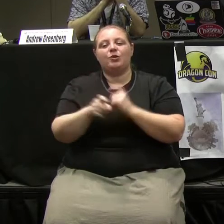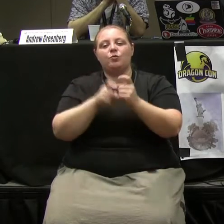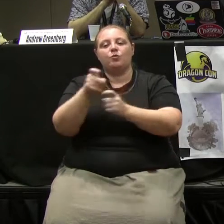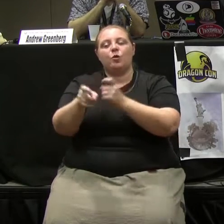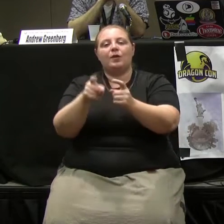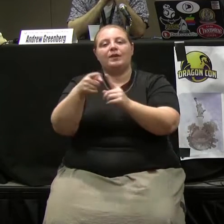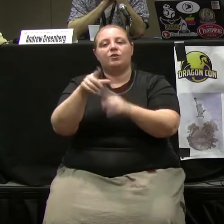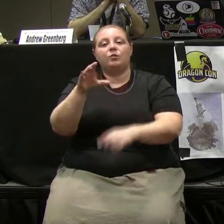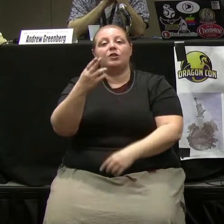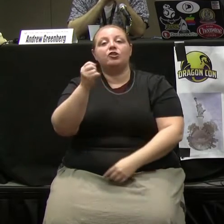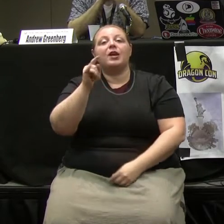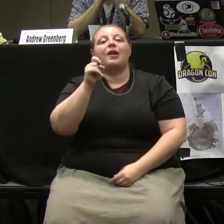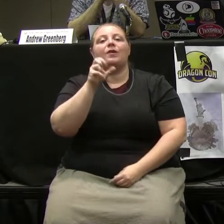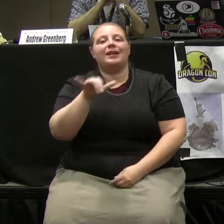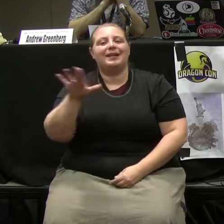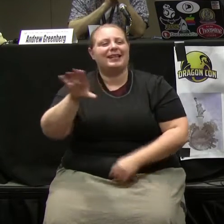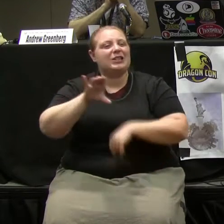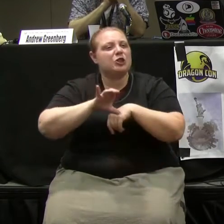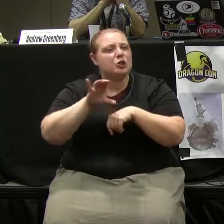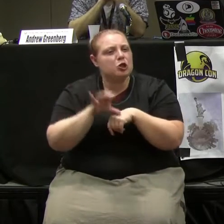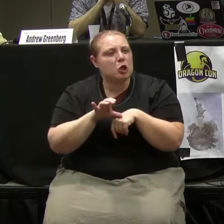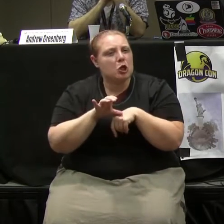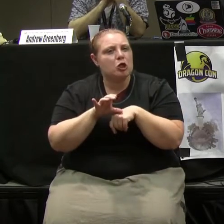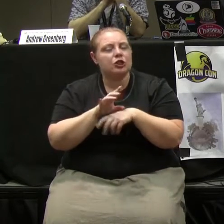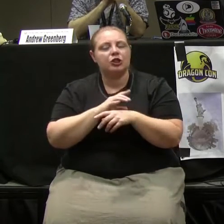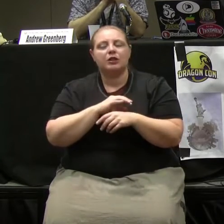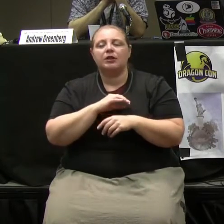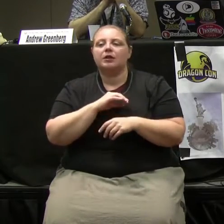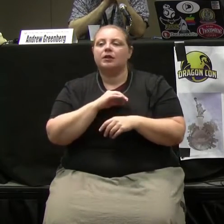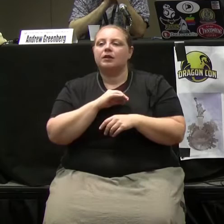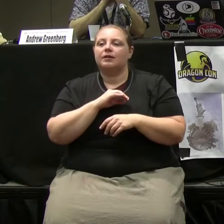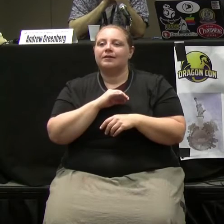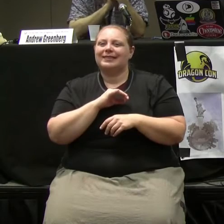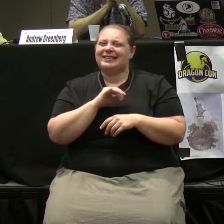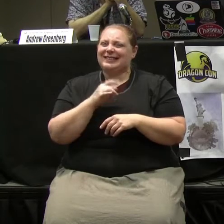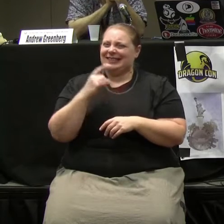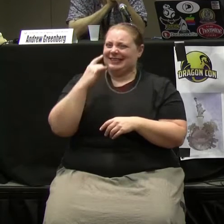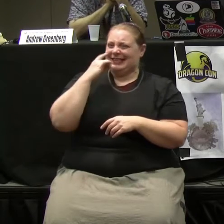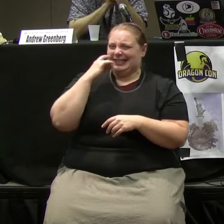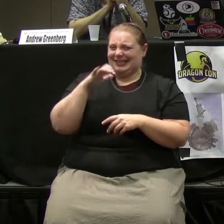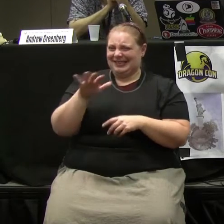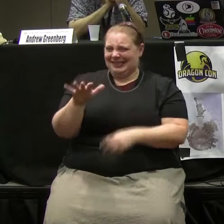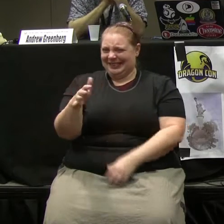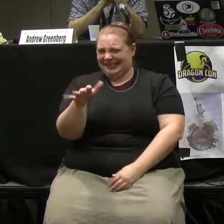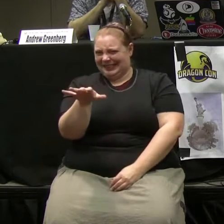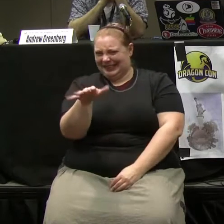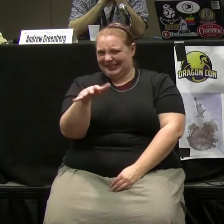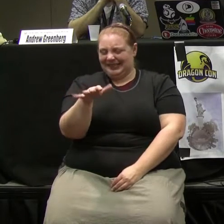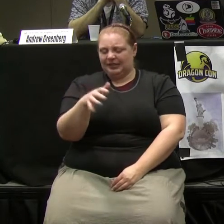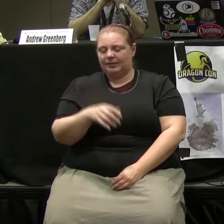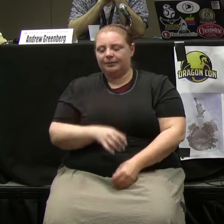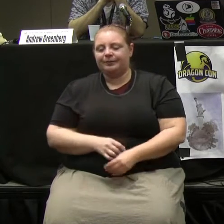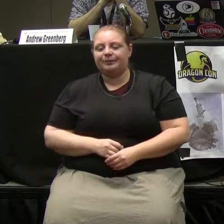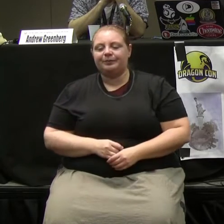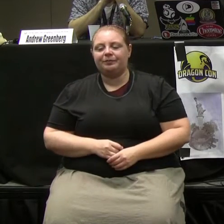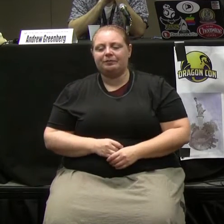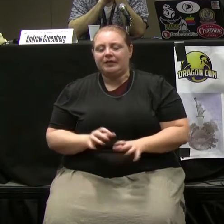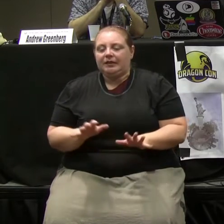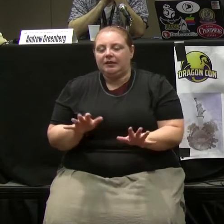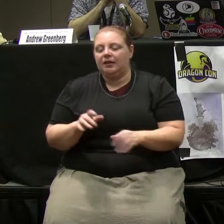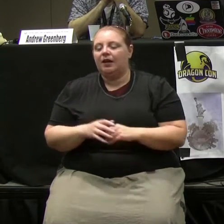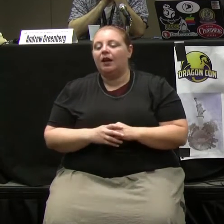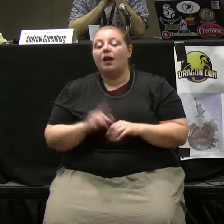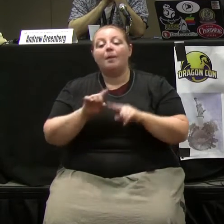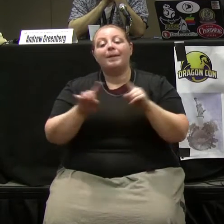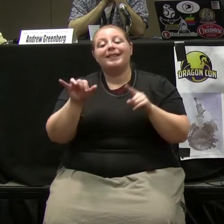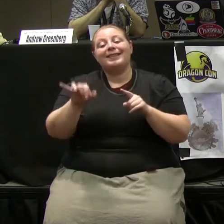legislator's charity. If church. Yeah. I think that's kind of, it makes me kind of, shiver a little bit,